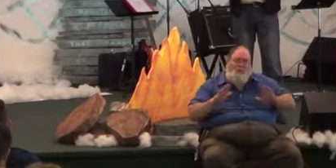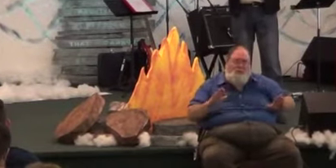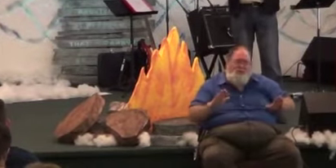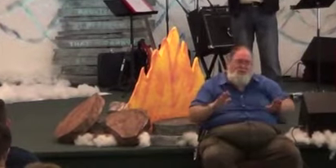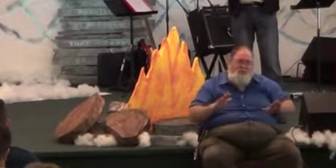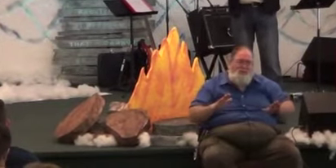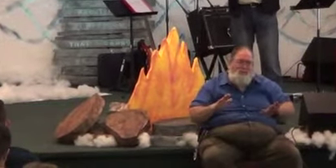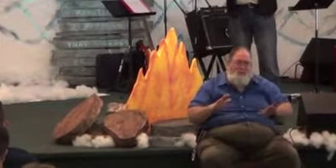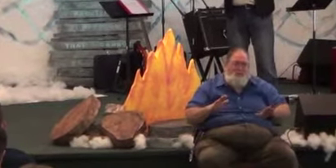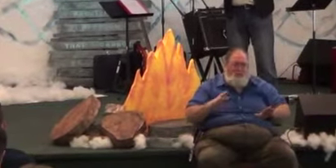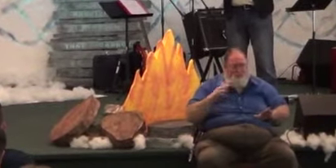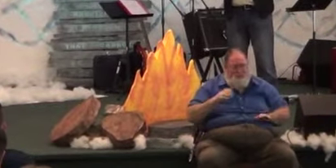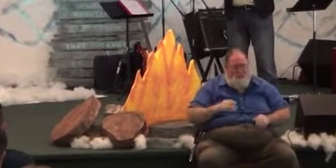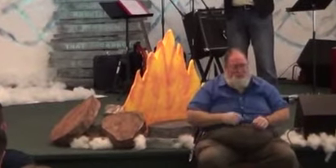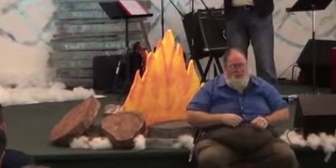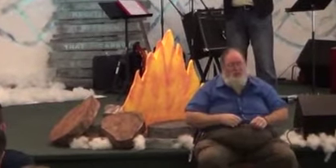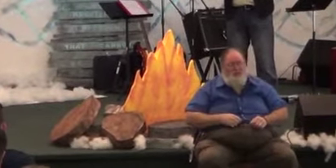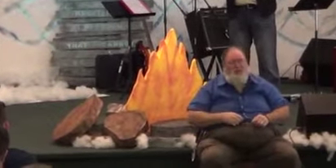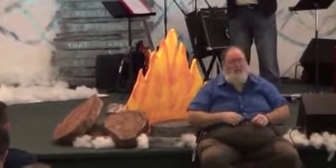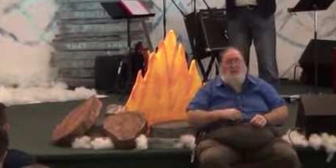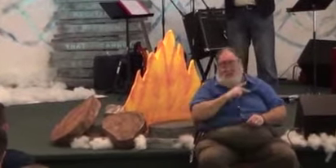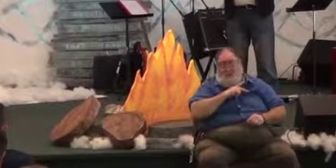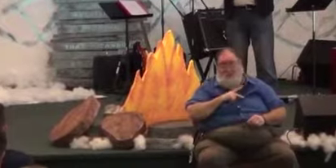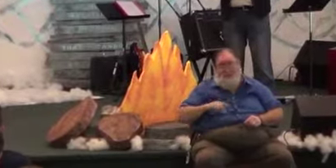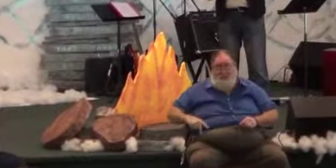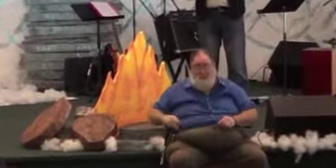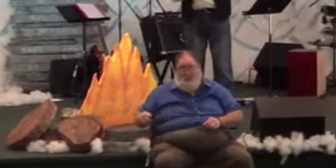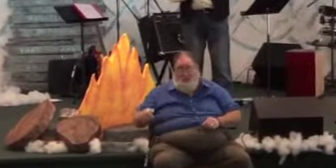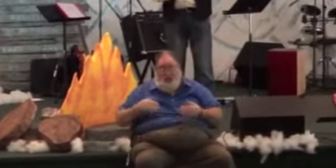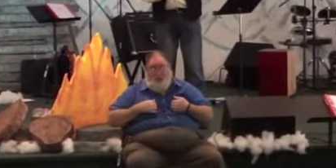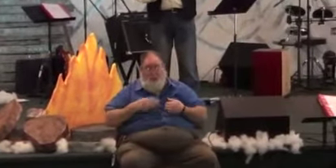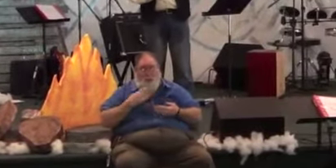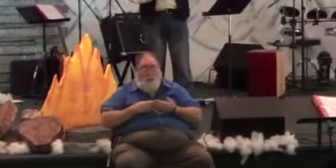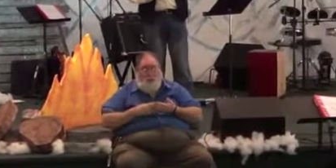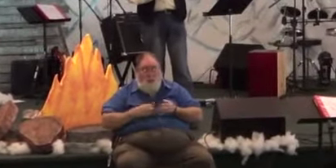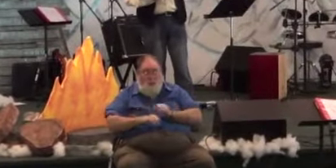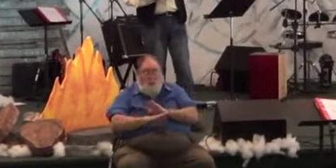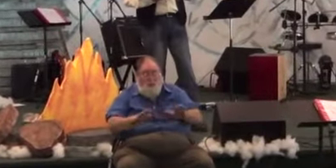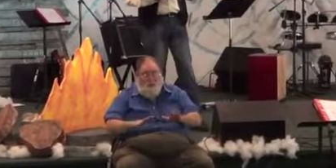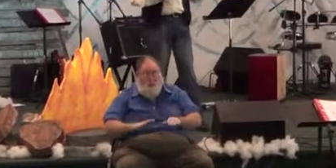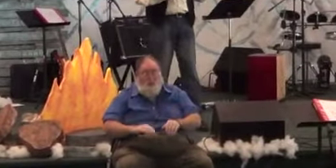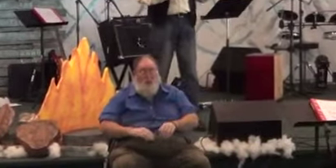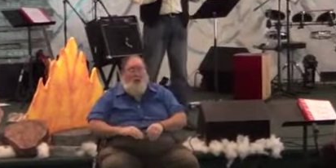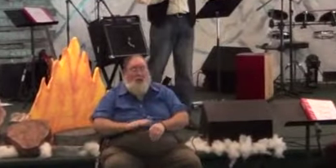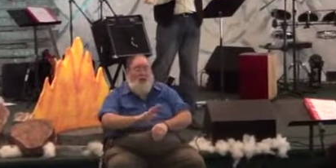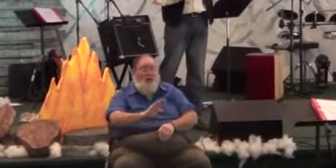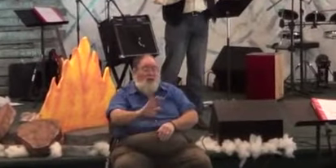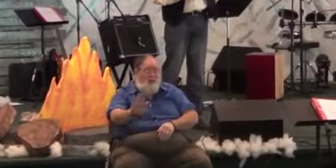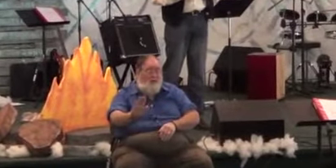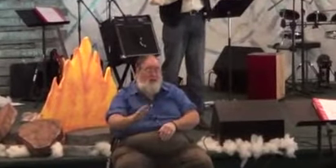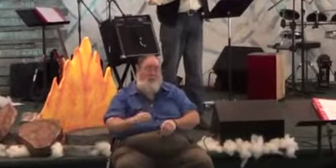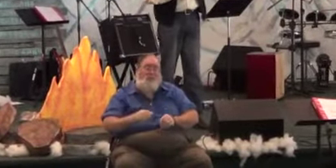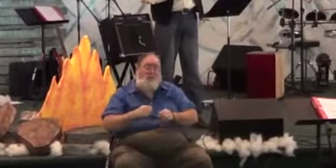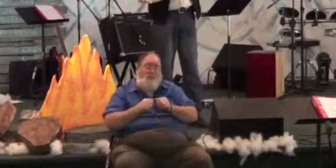stability. See, the king had good ground, and their food was raised on that ground, and they needed to have a